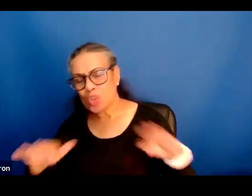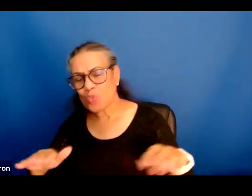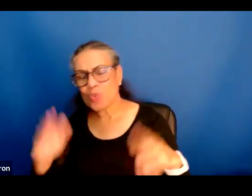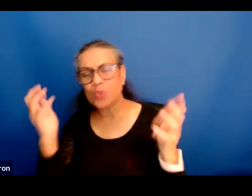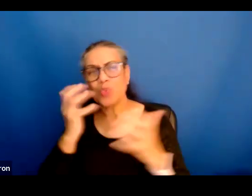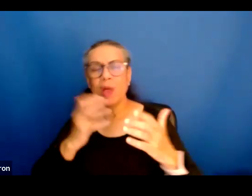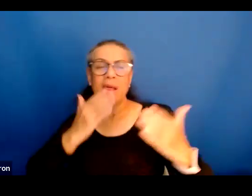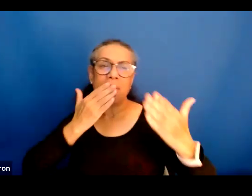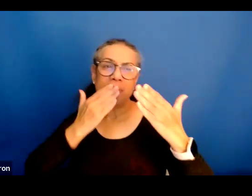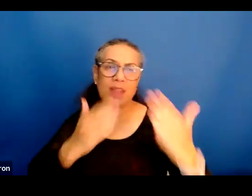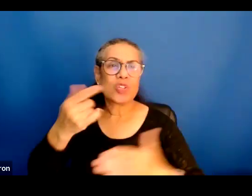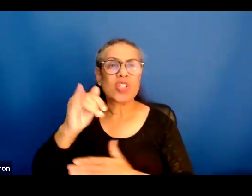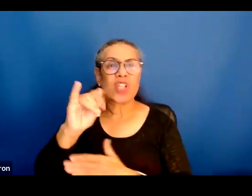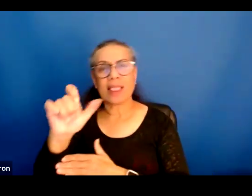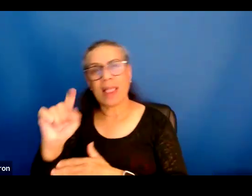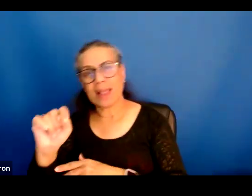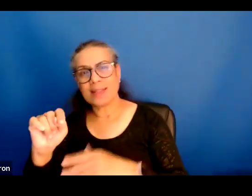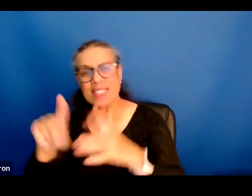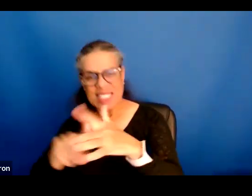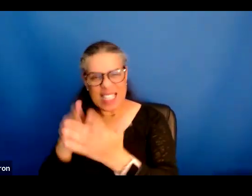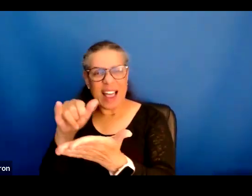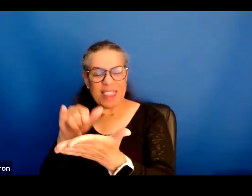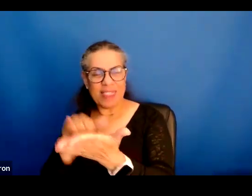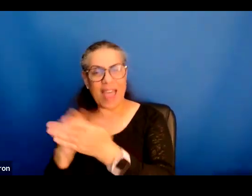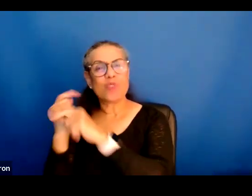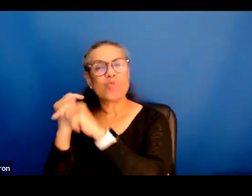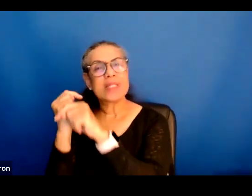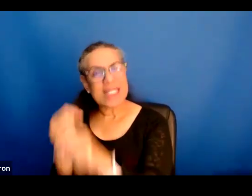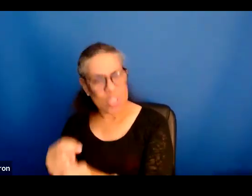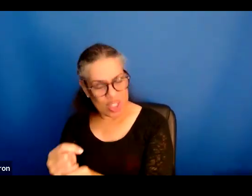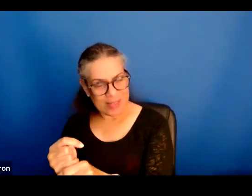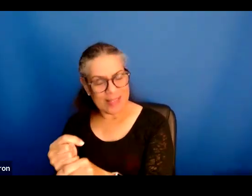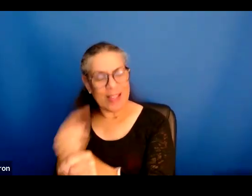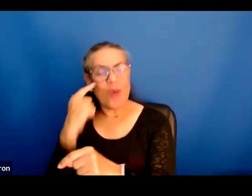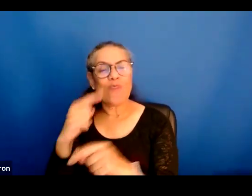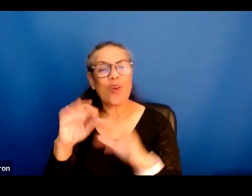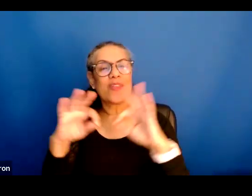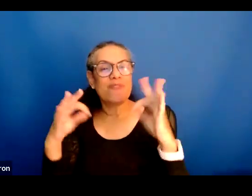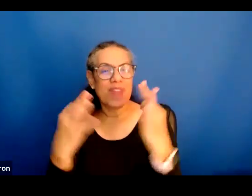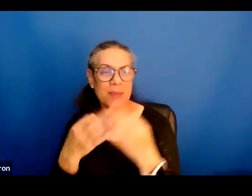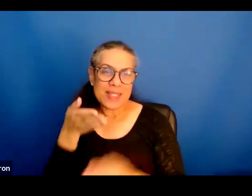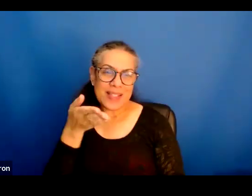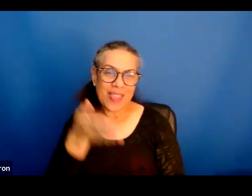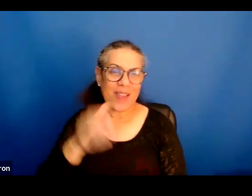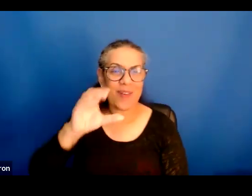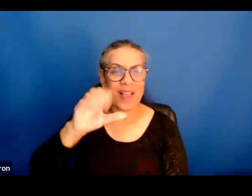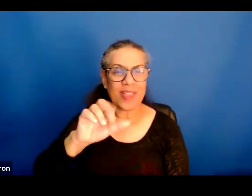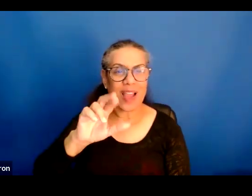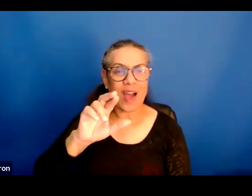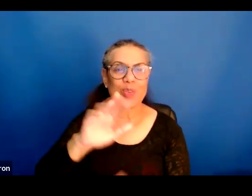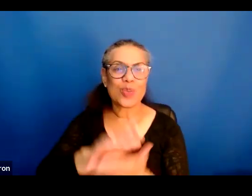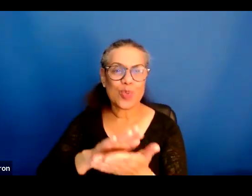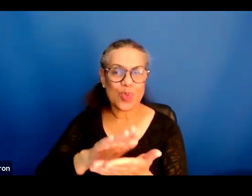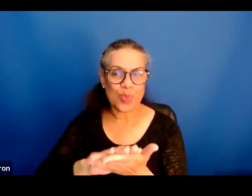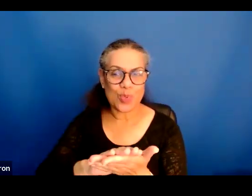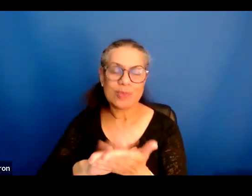deep appreciation to Gillette to restarting that tradition for the families at the Carter School. So I just wanted to make